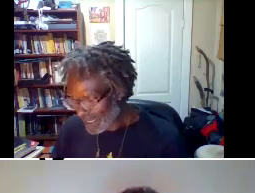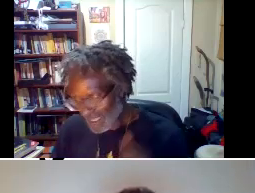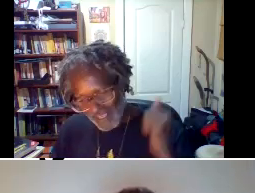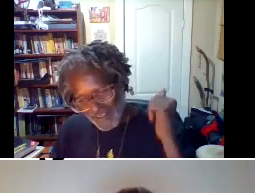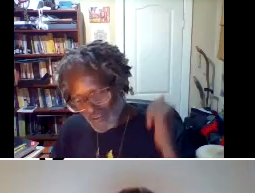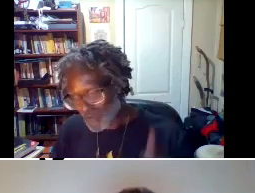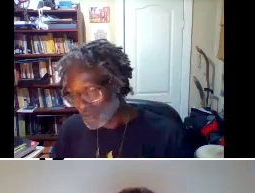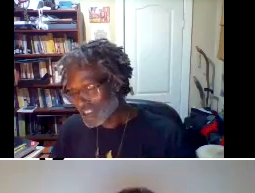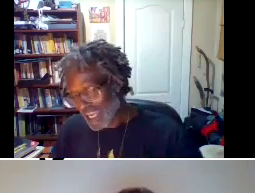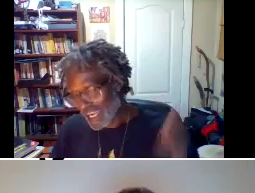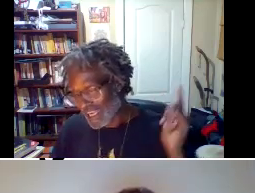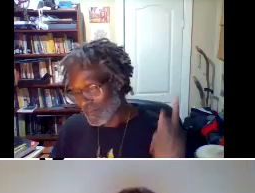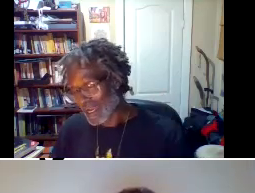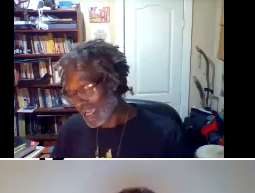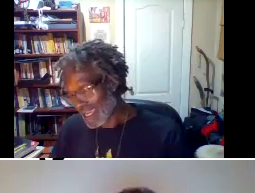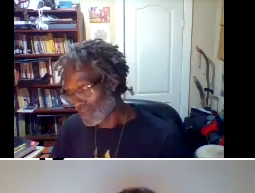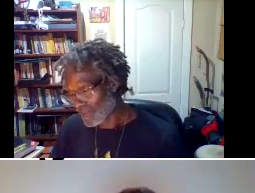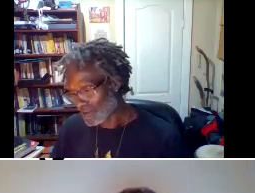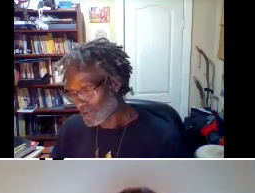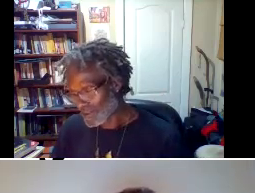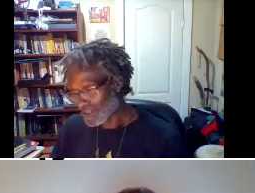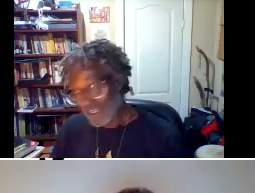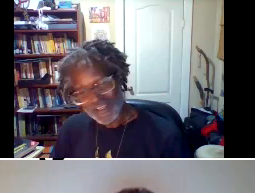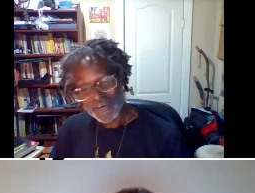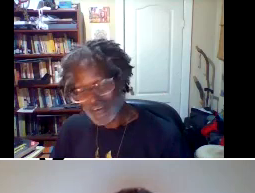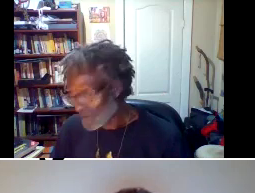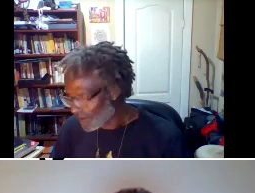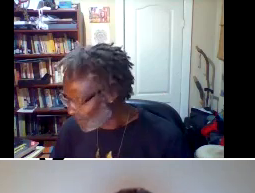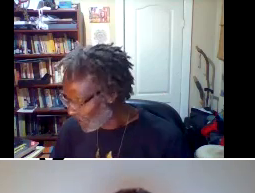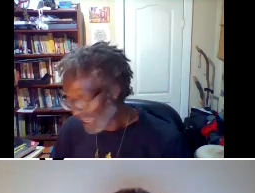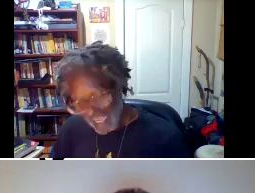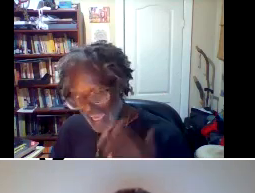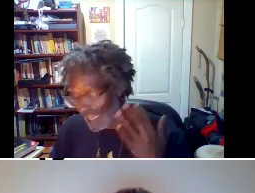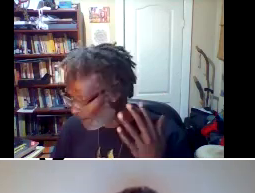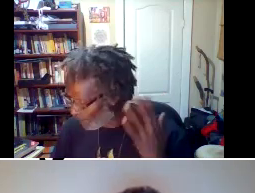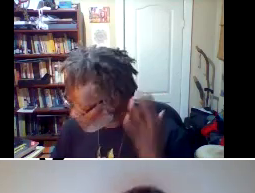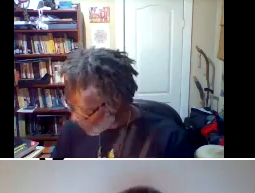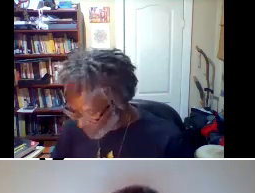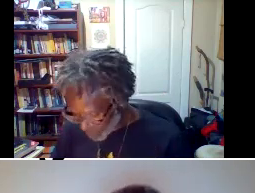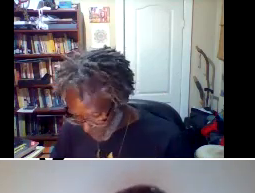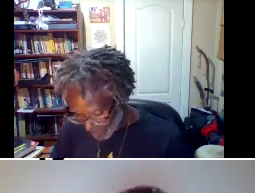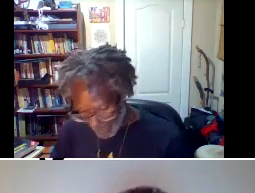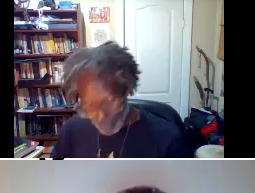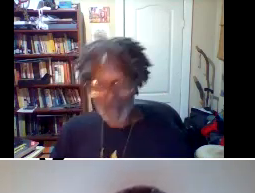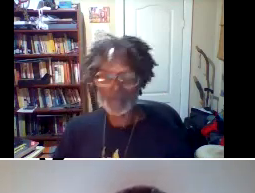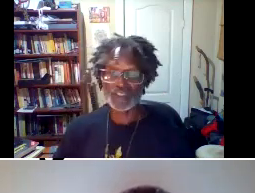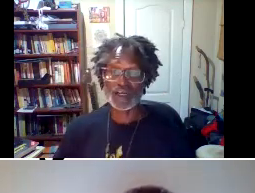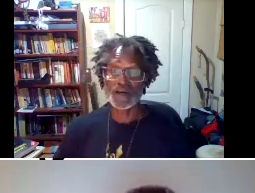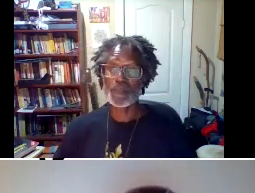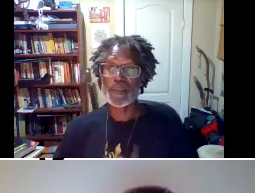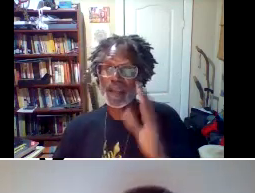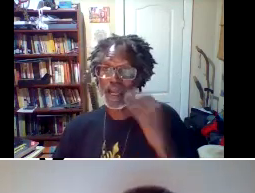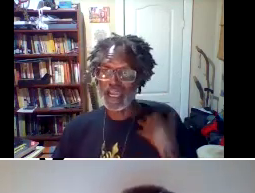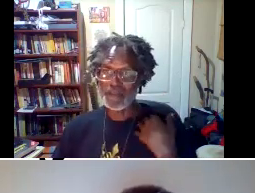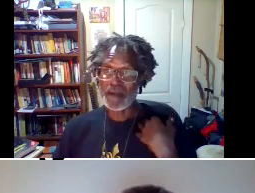Reverend Money, you stand in my head, bro. You know, I promise you, I promise